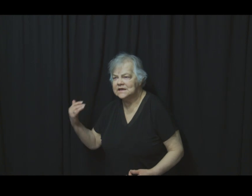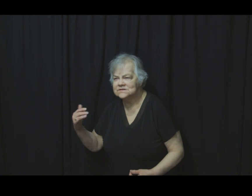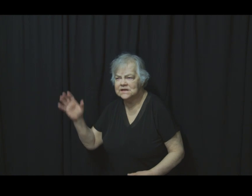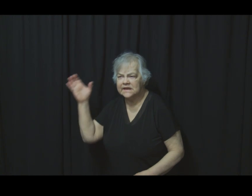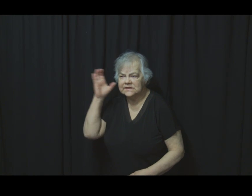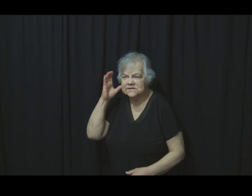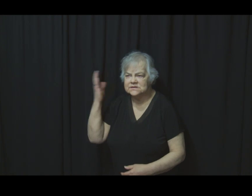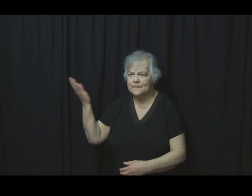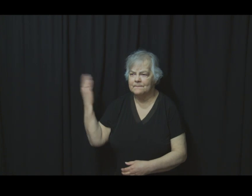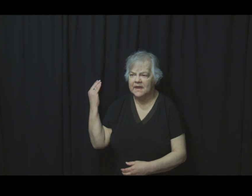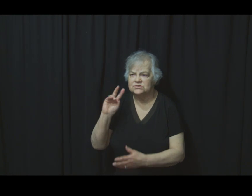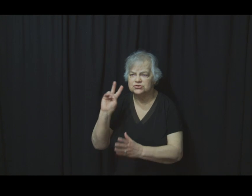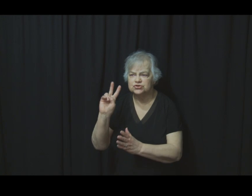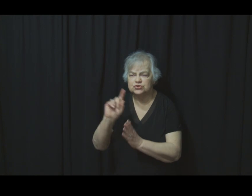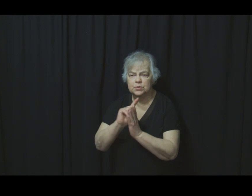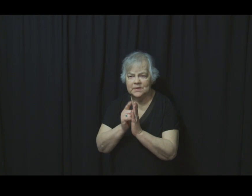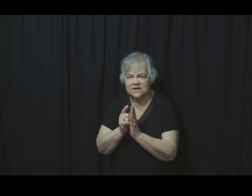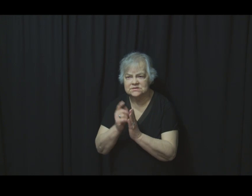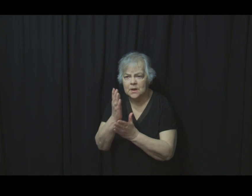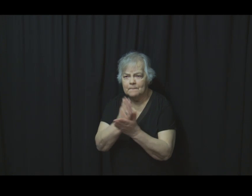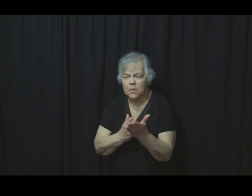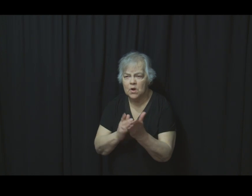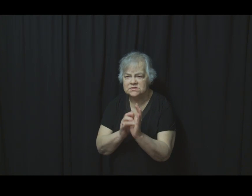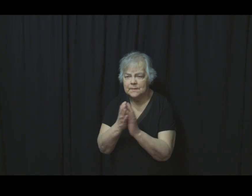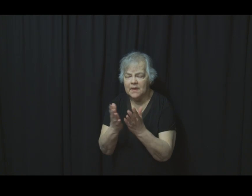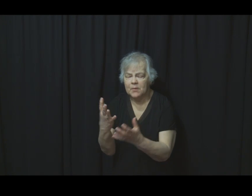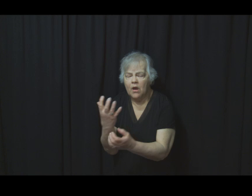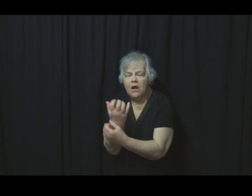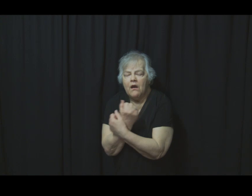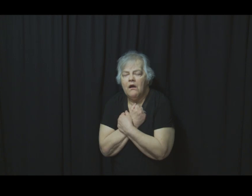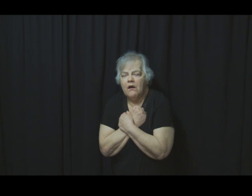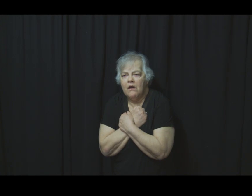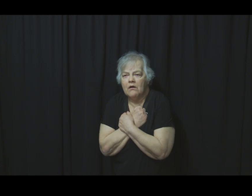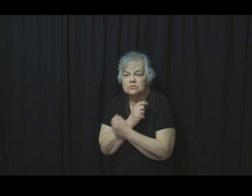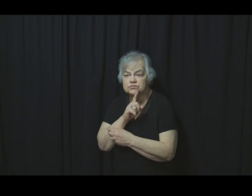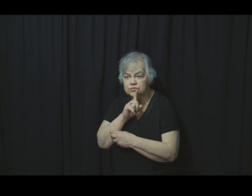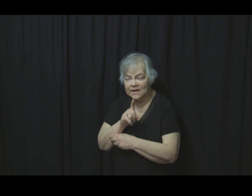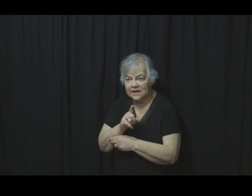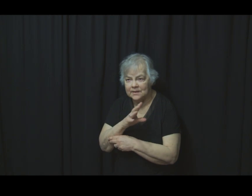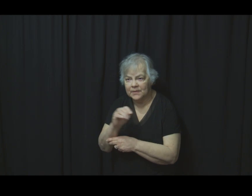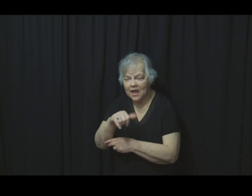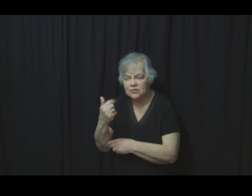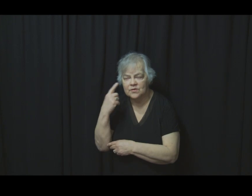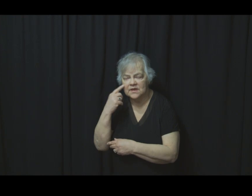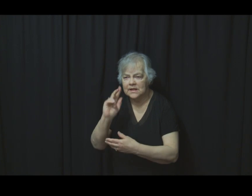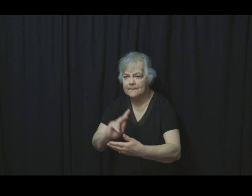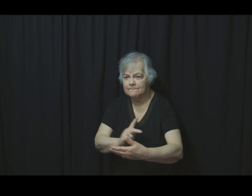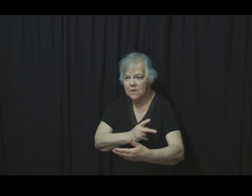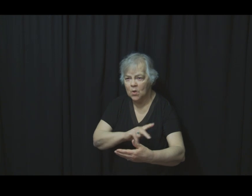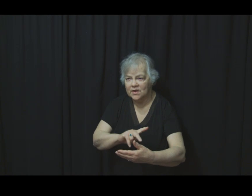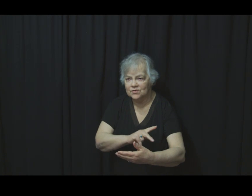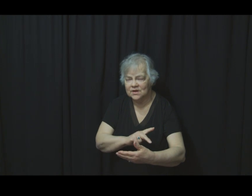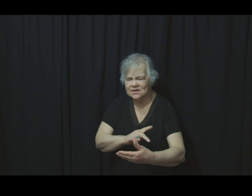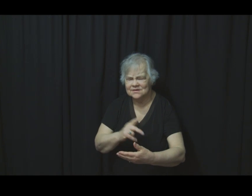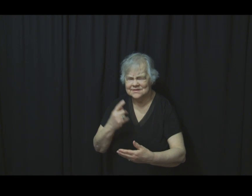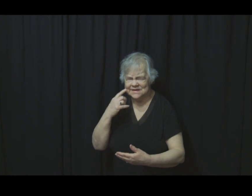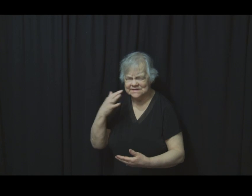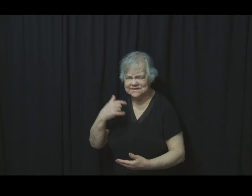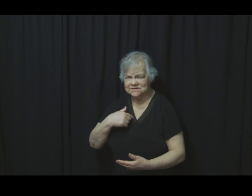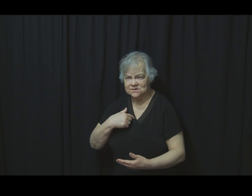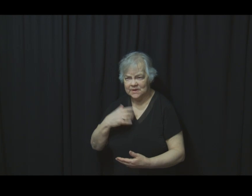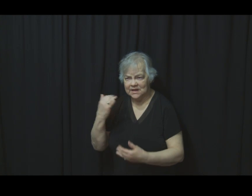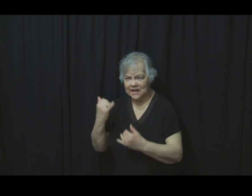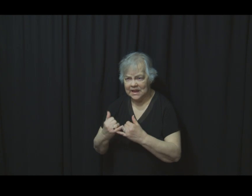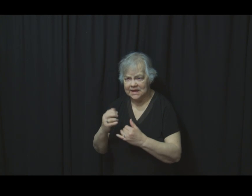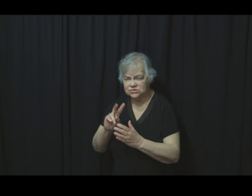of this document of the Bible that you embrace literally and other parts you consider poetry. So it sounds to me in those last 2